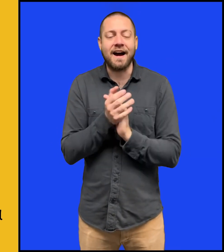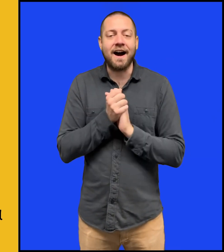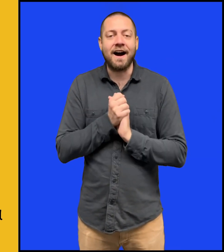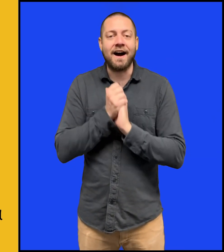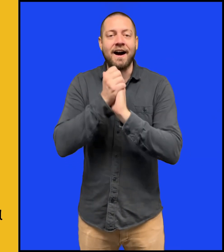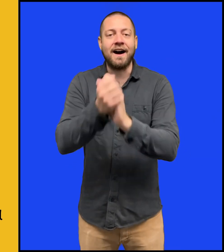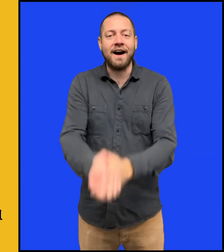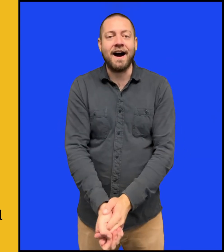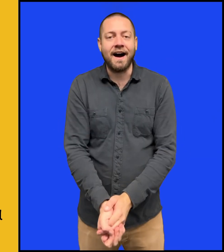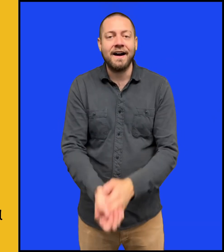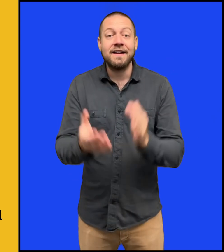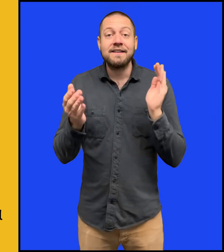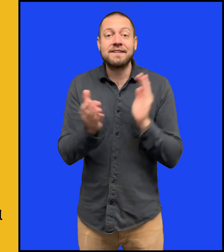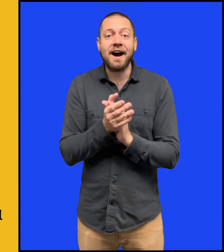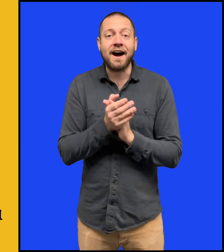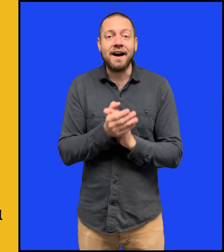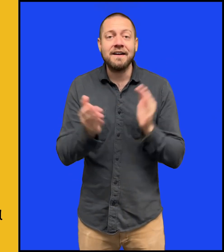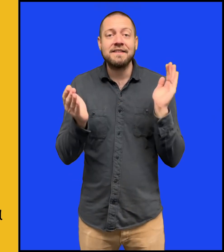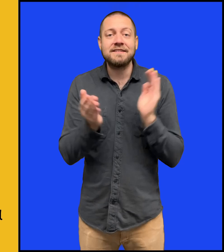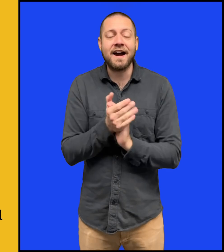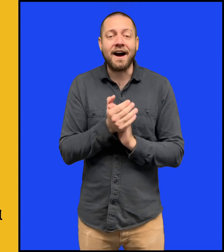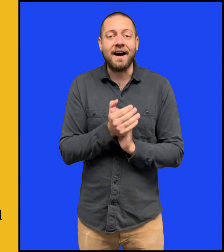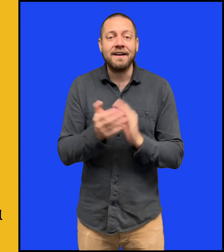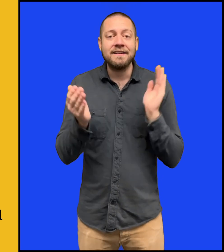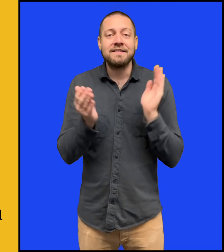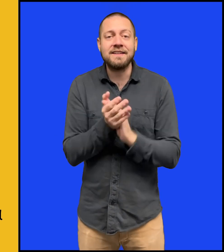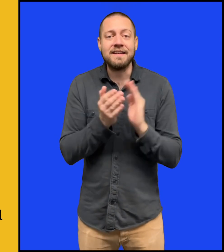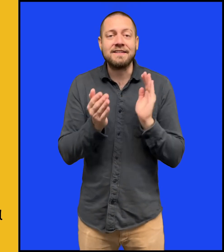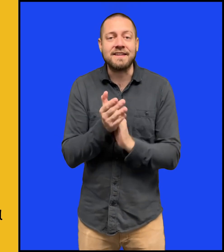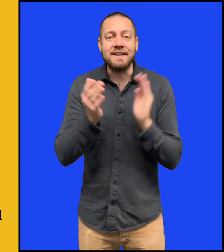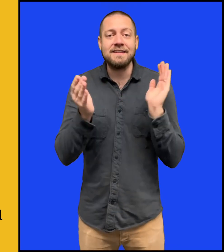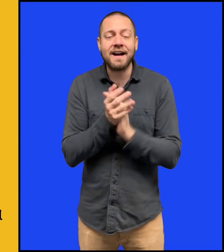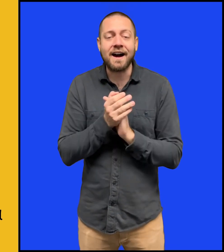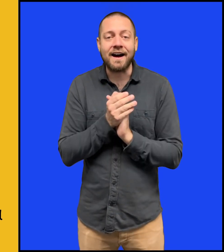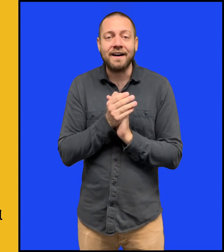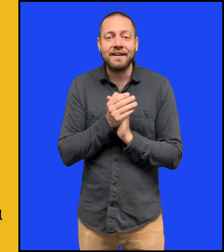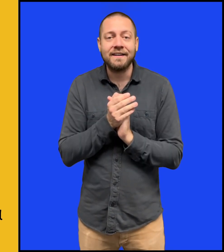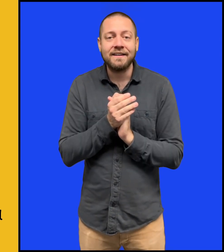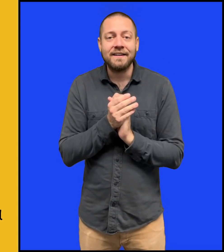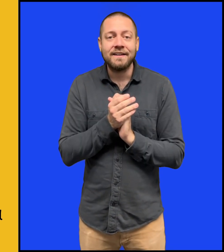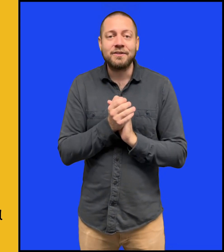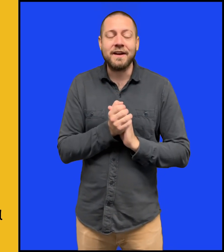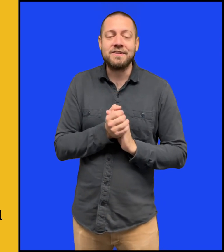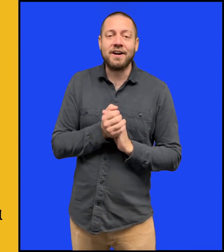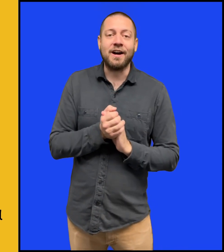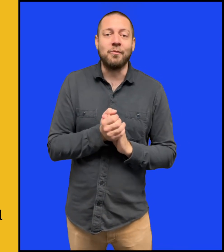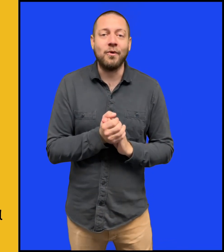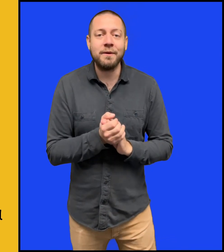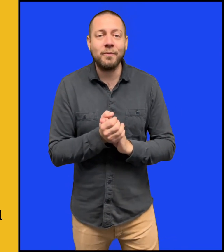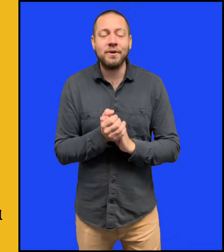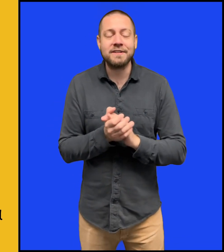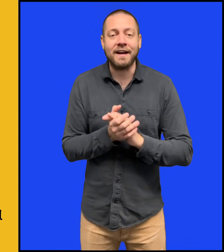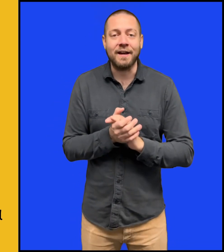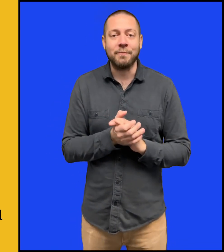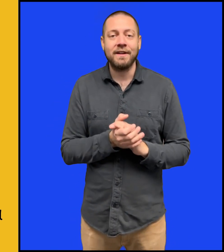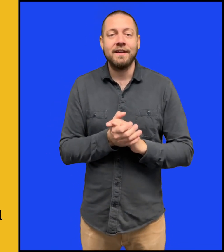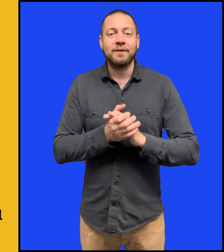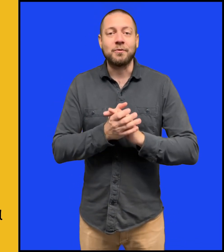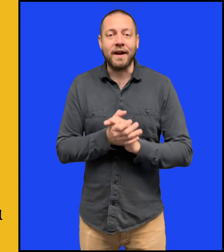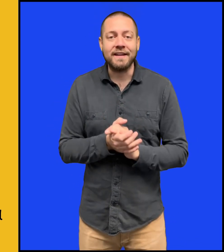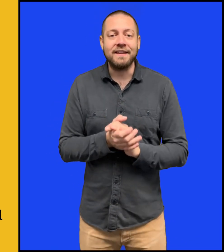ti, ta. Ta, ta, ti, ti, ta. Great job. One more